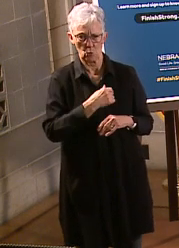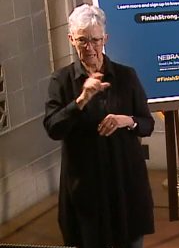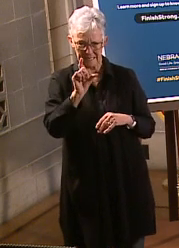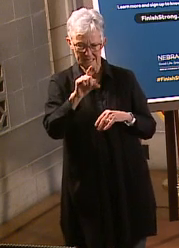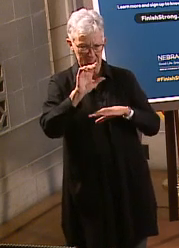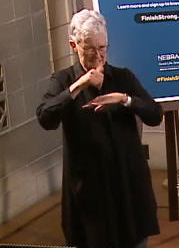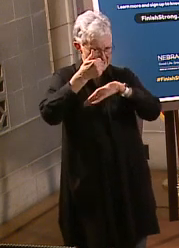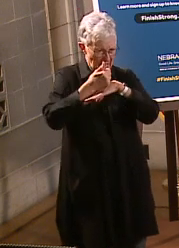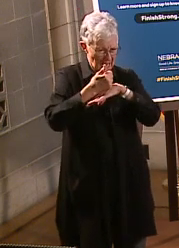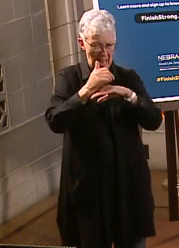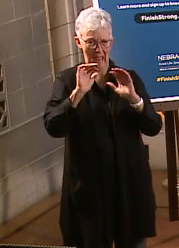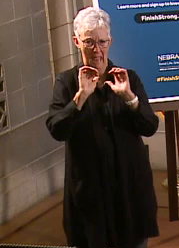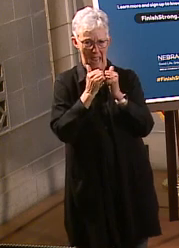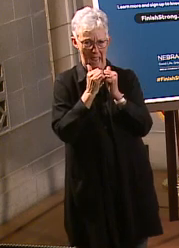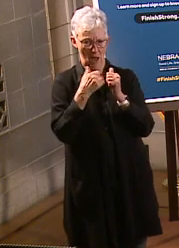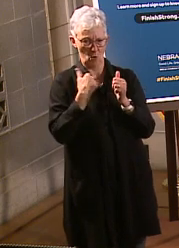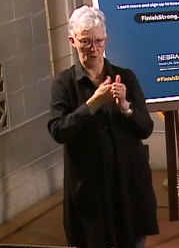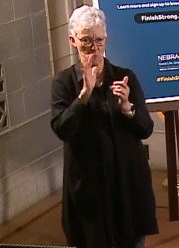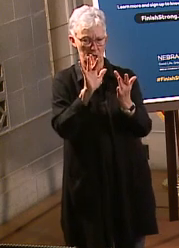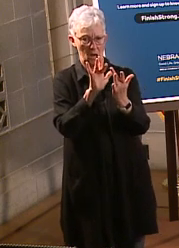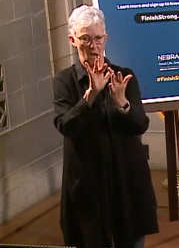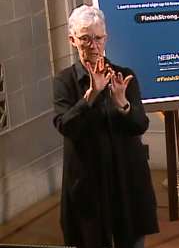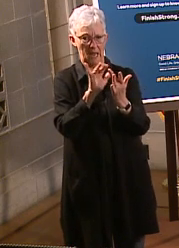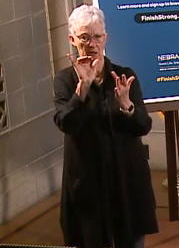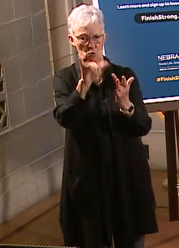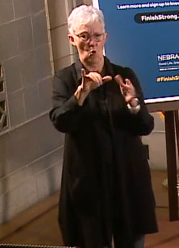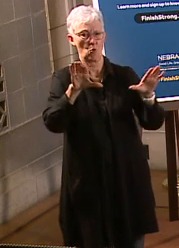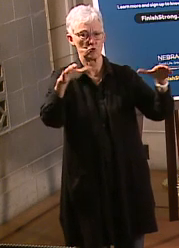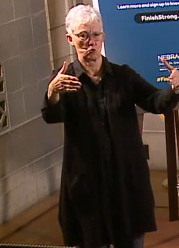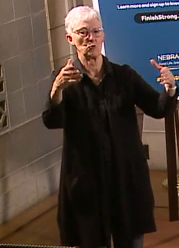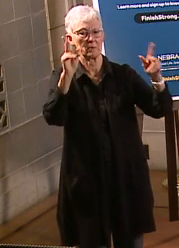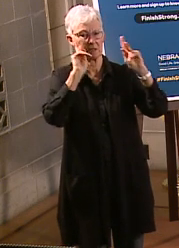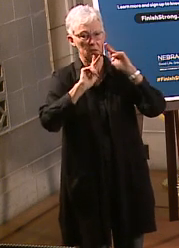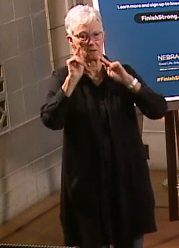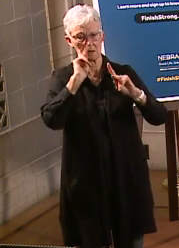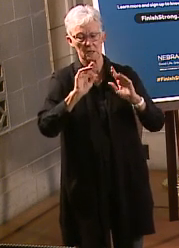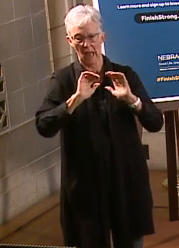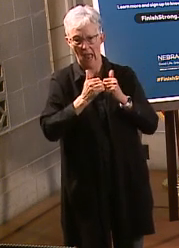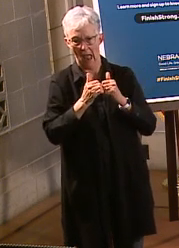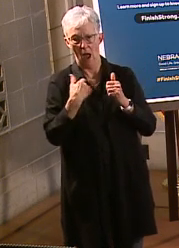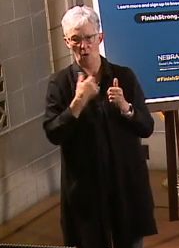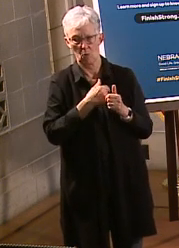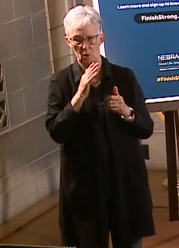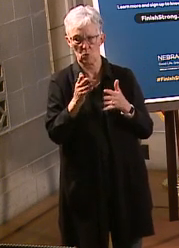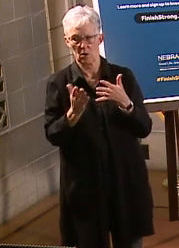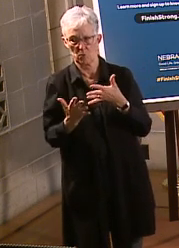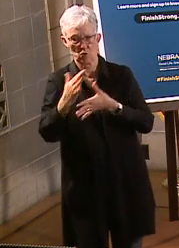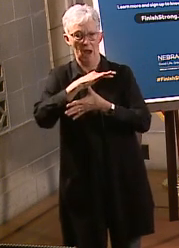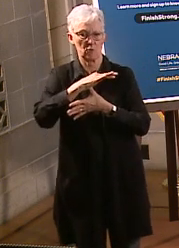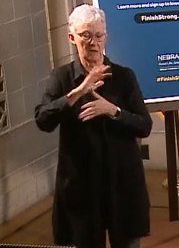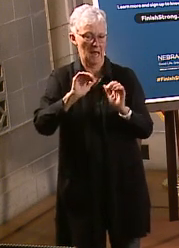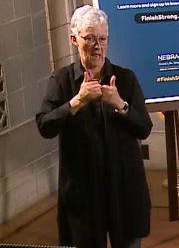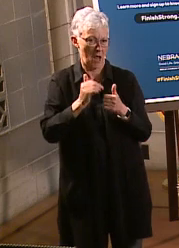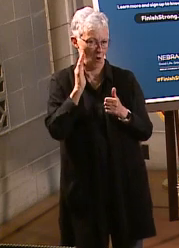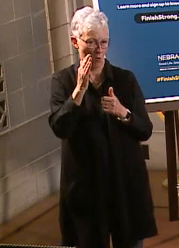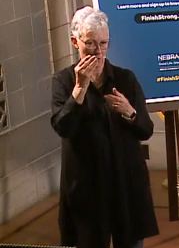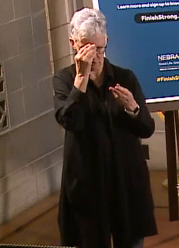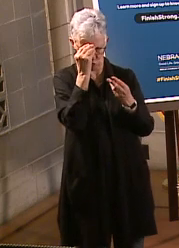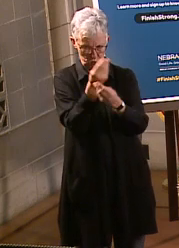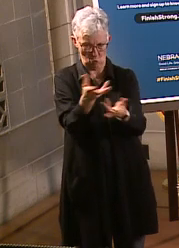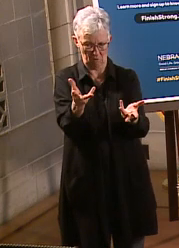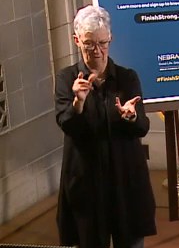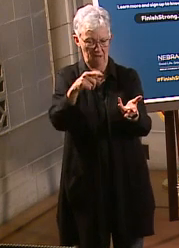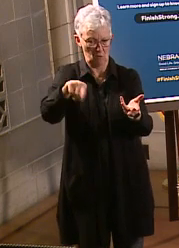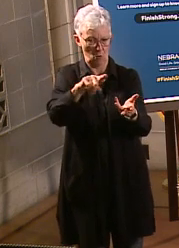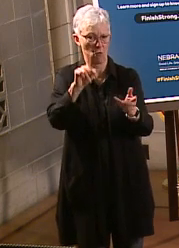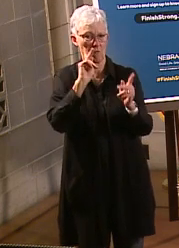in motion on how we'll get to those groups of patients, on how that will be prioritized and how they'll be notified and where they'll